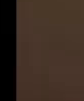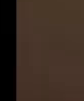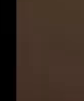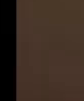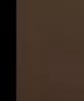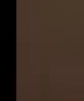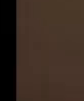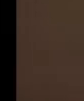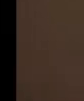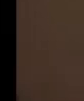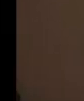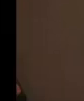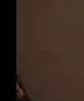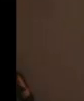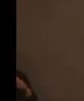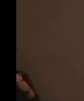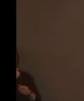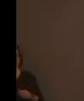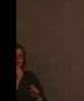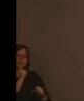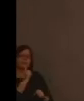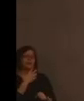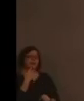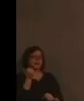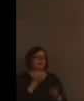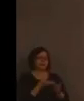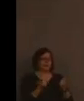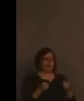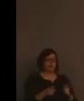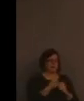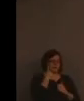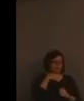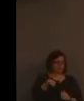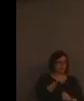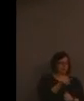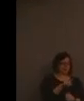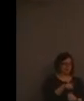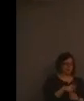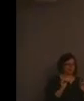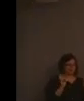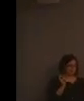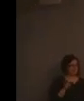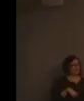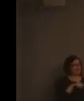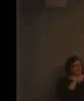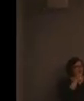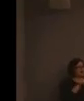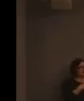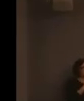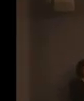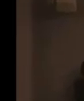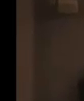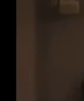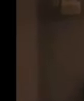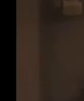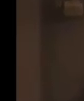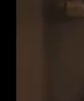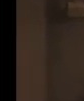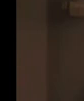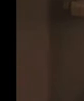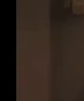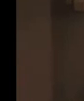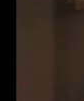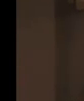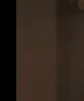class information. The interpreter should be positioned in the front of the classroom, where the student will have direct access to the instructor, the interpreters, and the